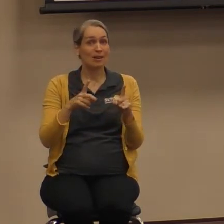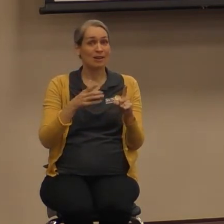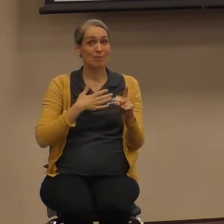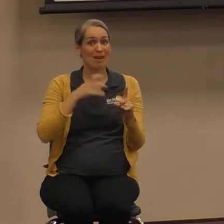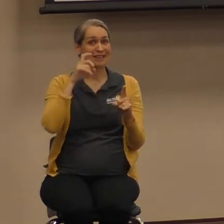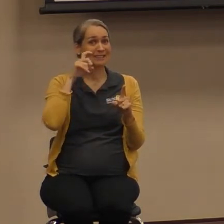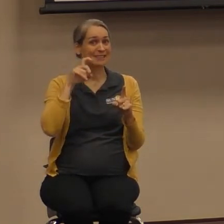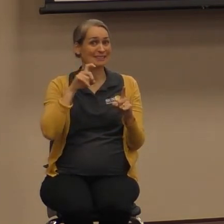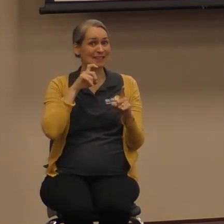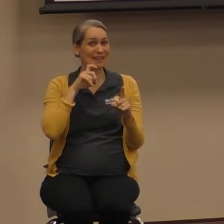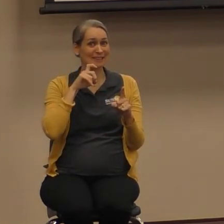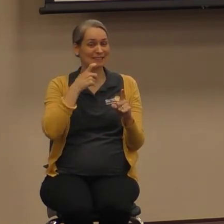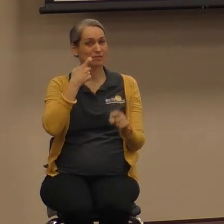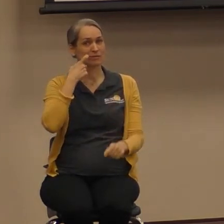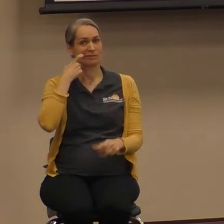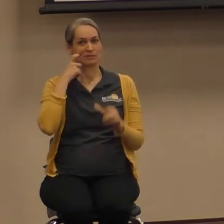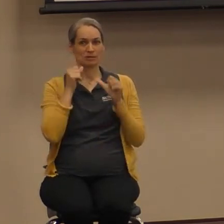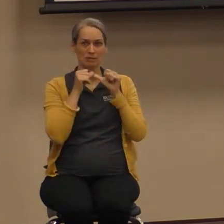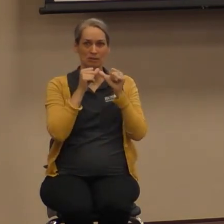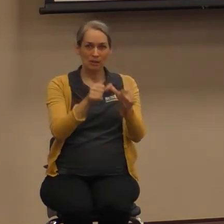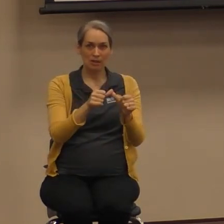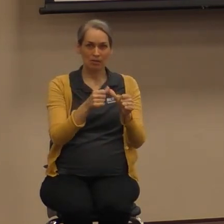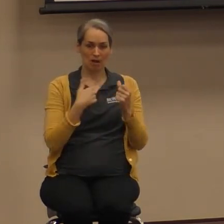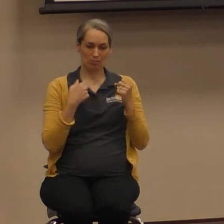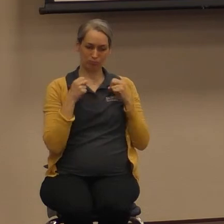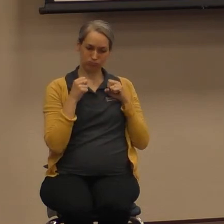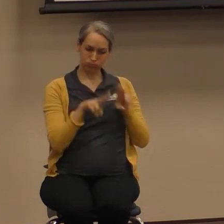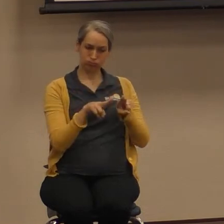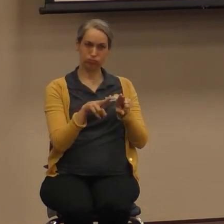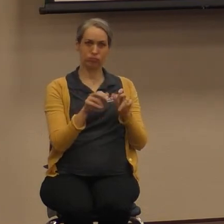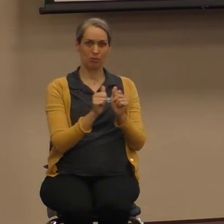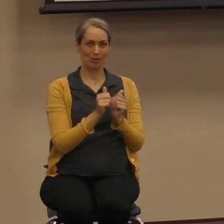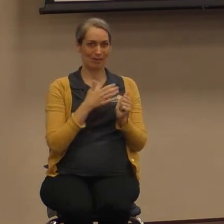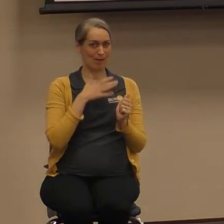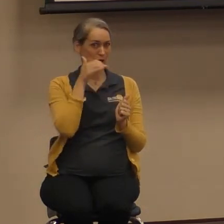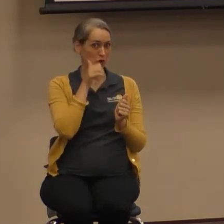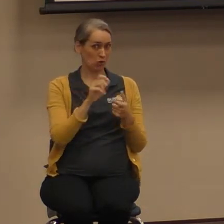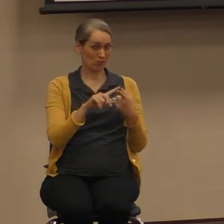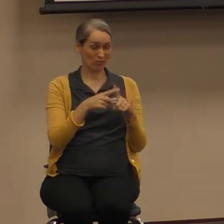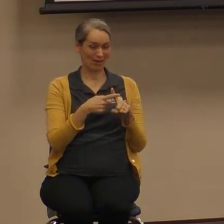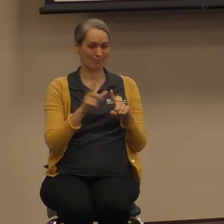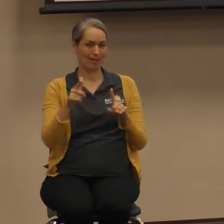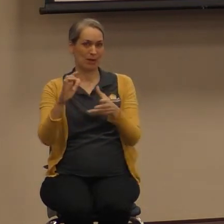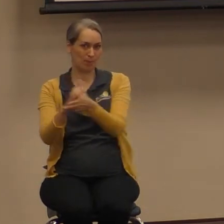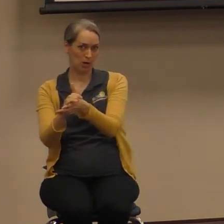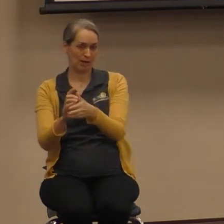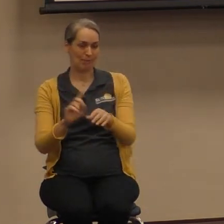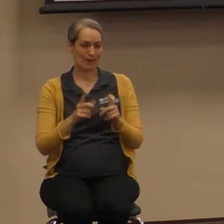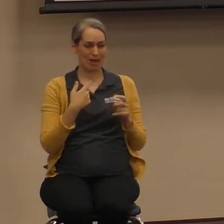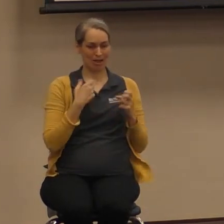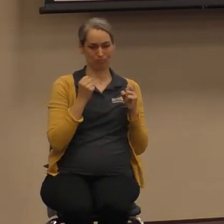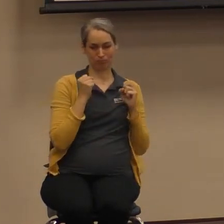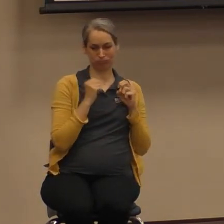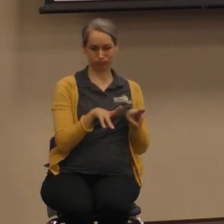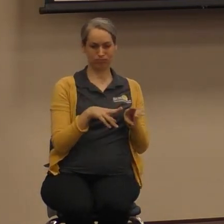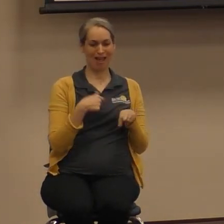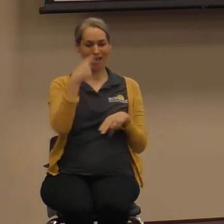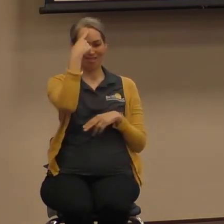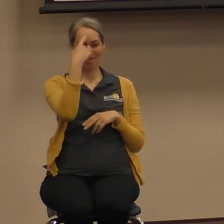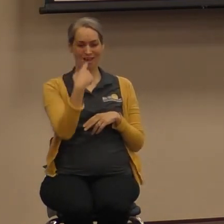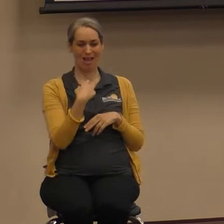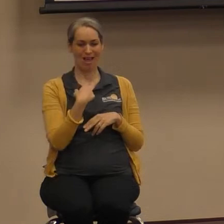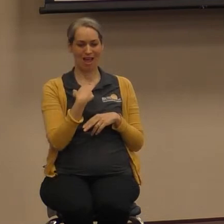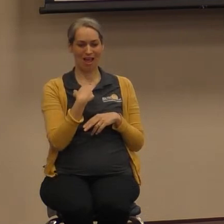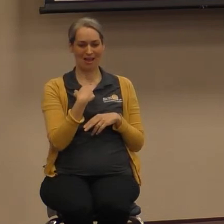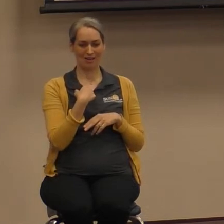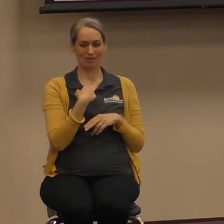now my wife, and I realized along the way I had quit porn and I thought I was free from sexual sin, and she became